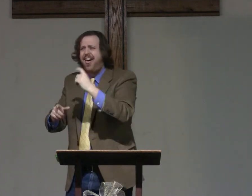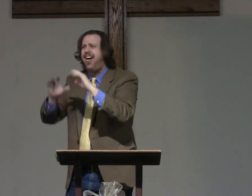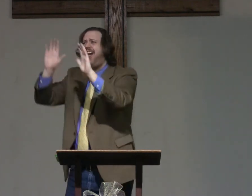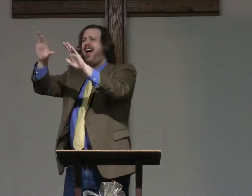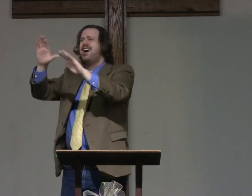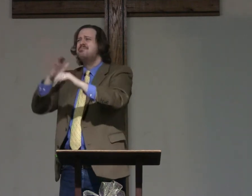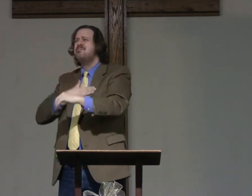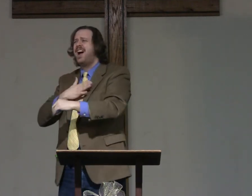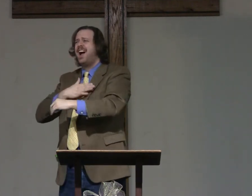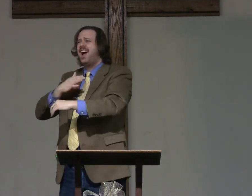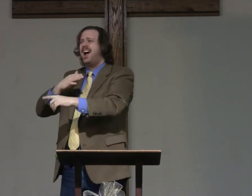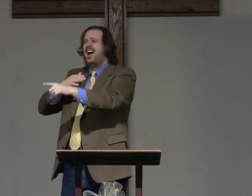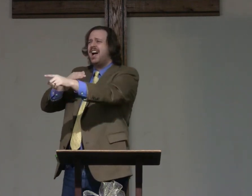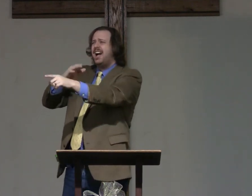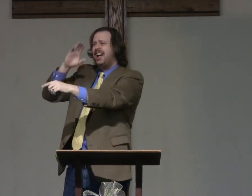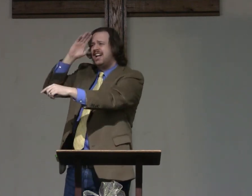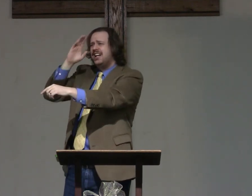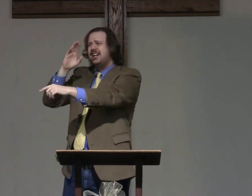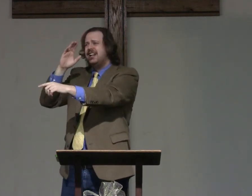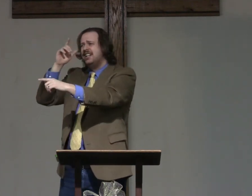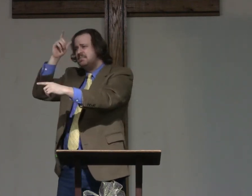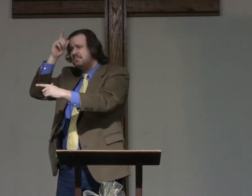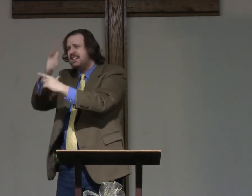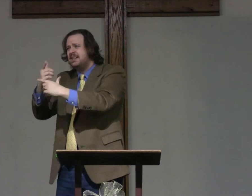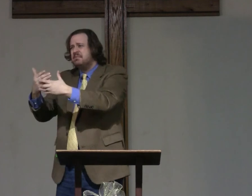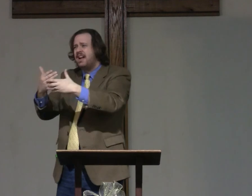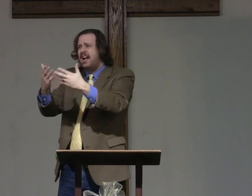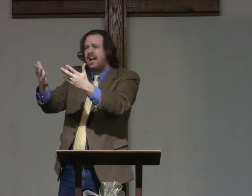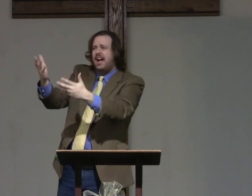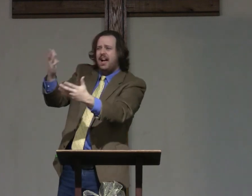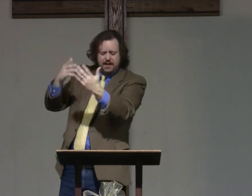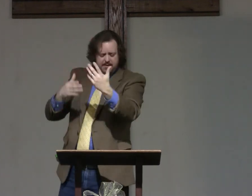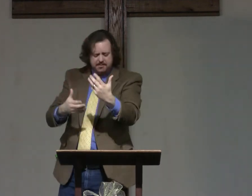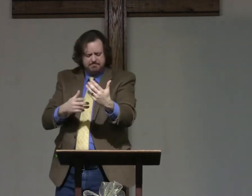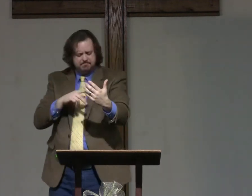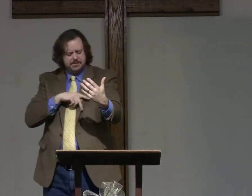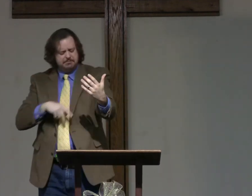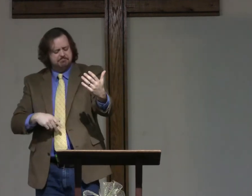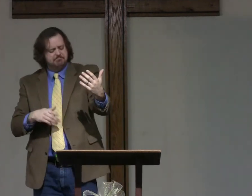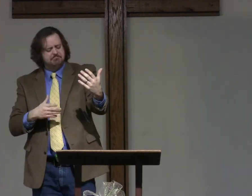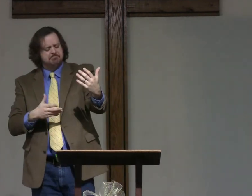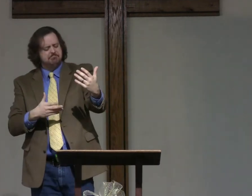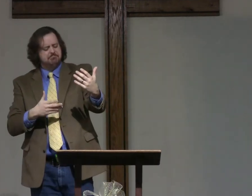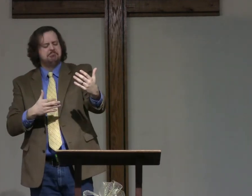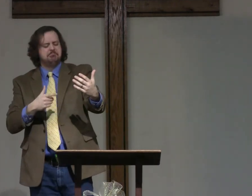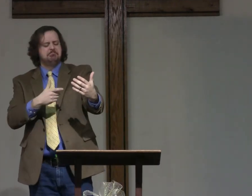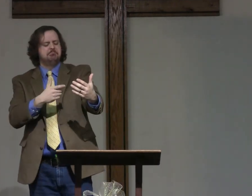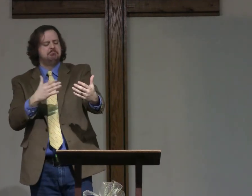And then Moses' sister came and said, "That's my little brother."